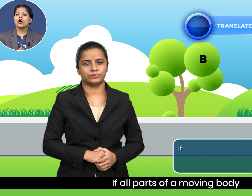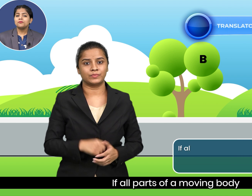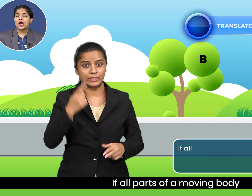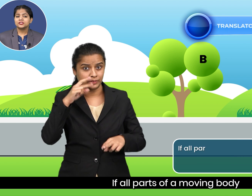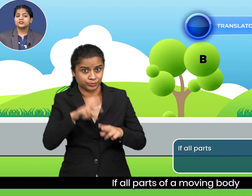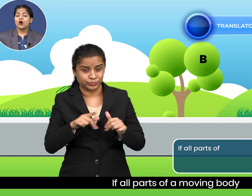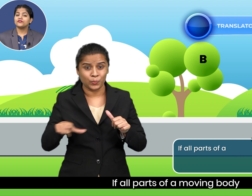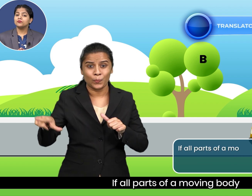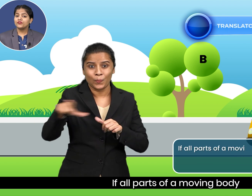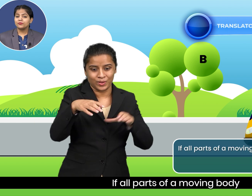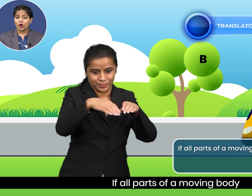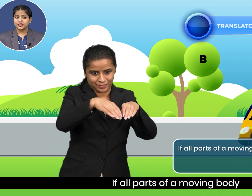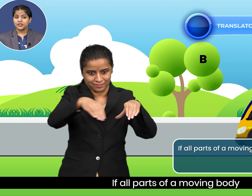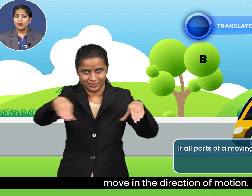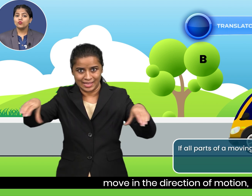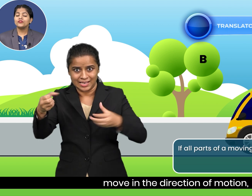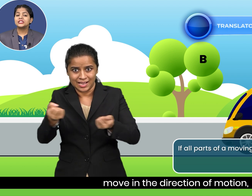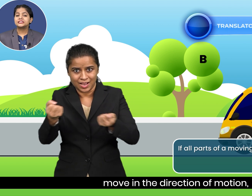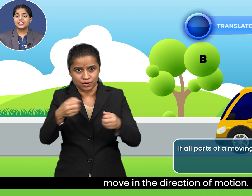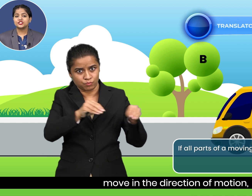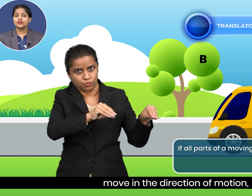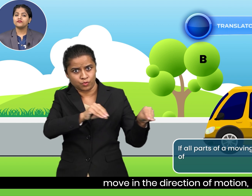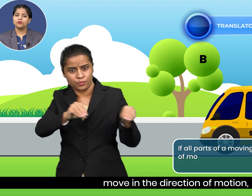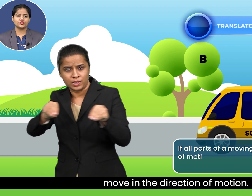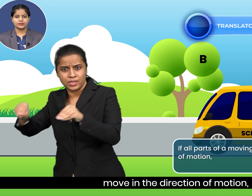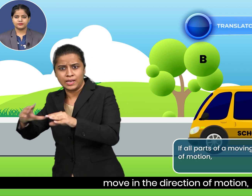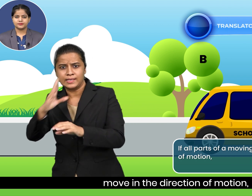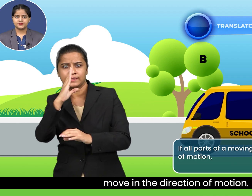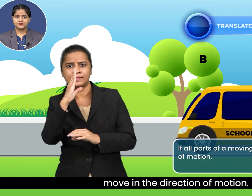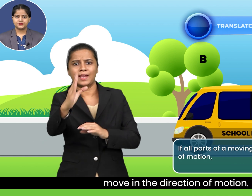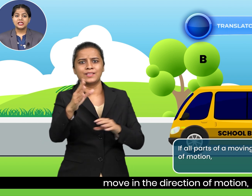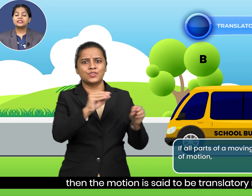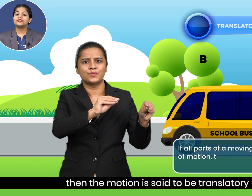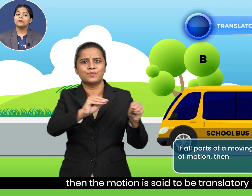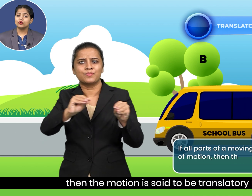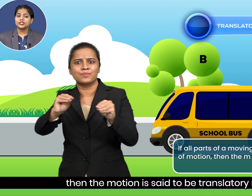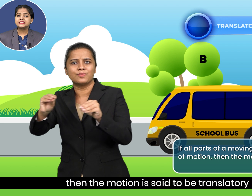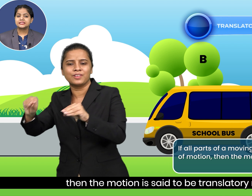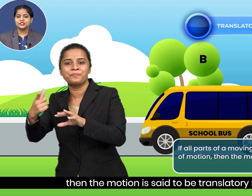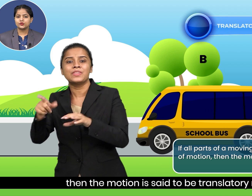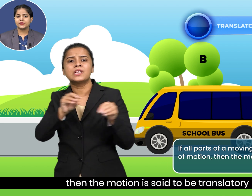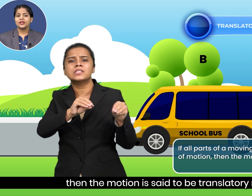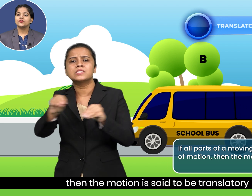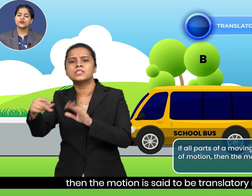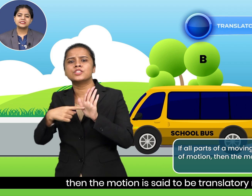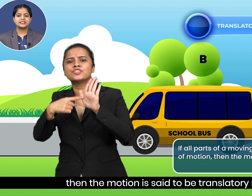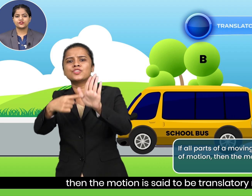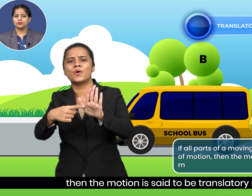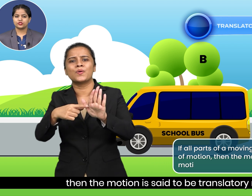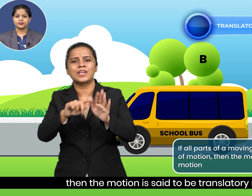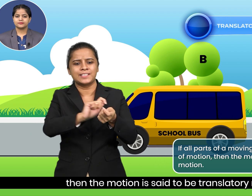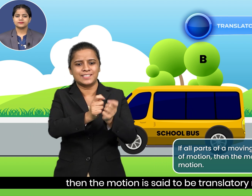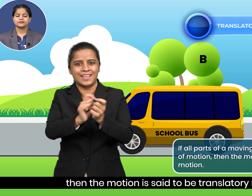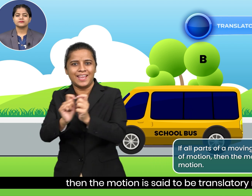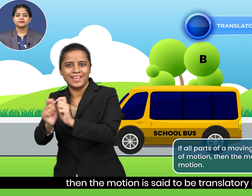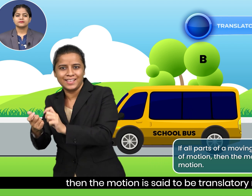If all parts of a moving body move in the direction of motion, then the motion is said to be translatory